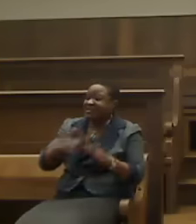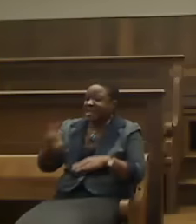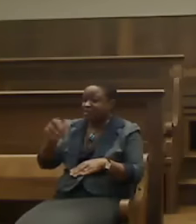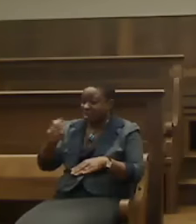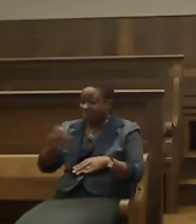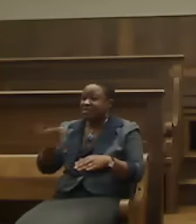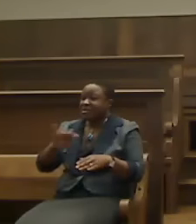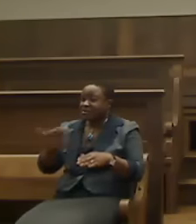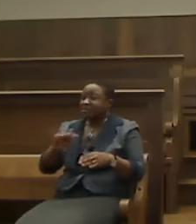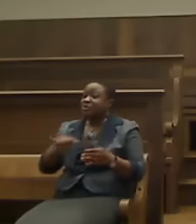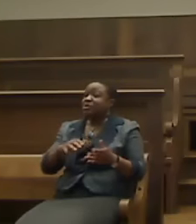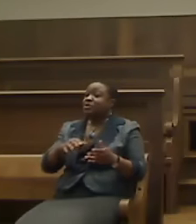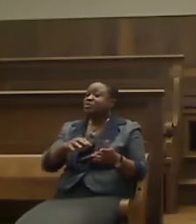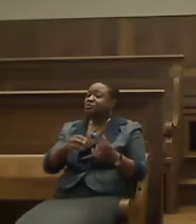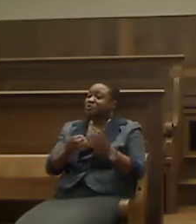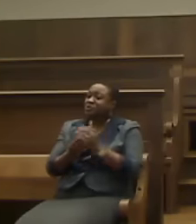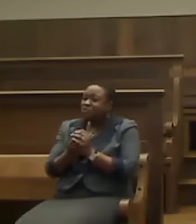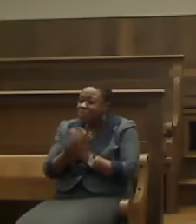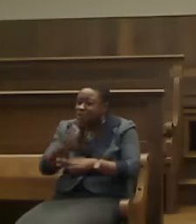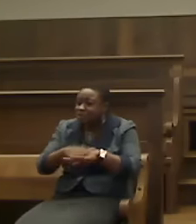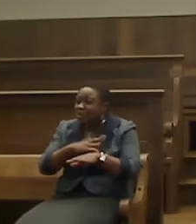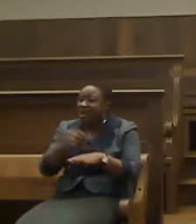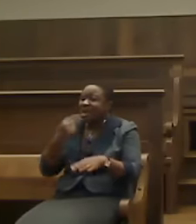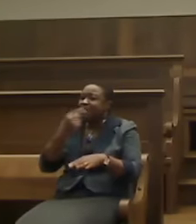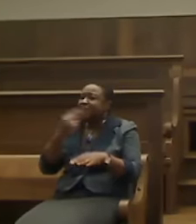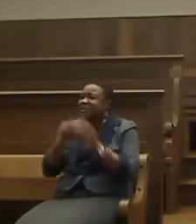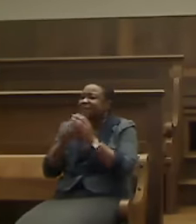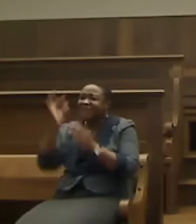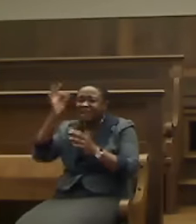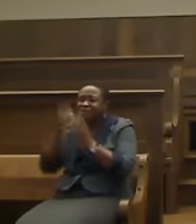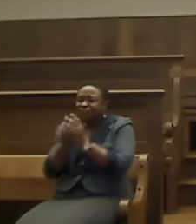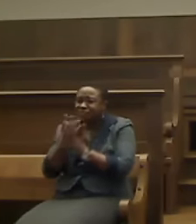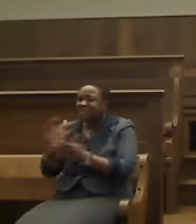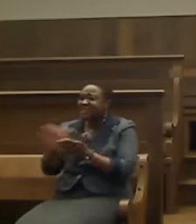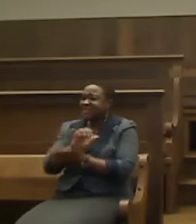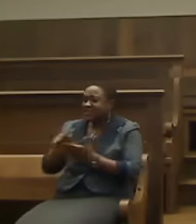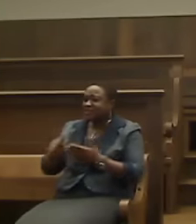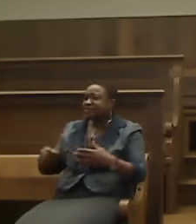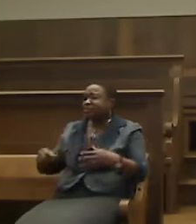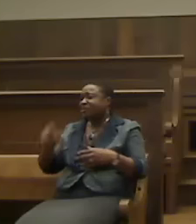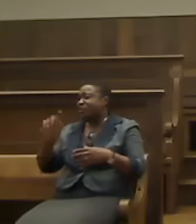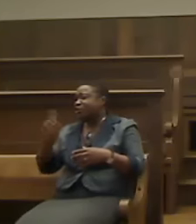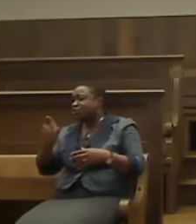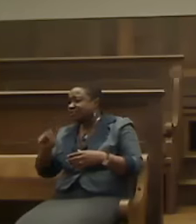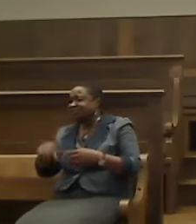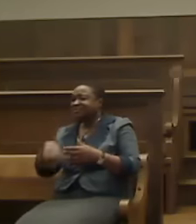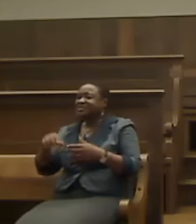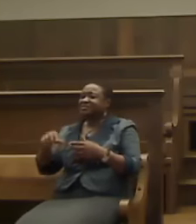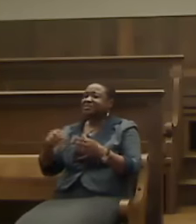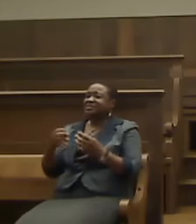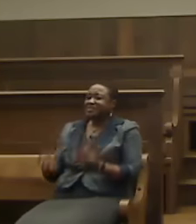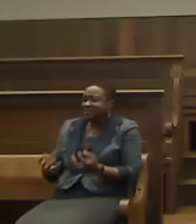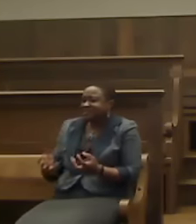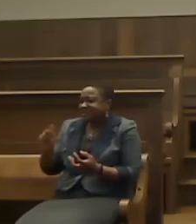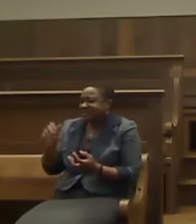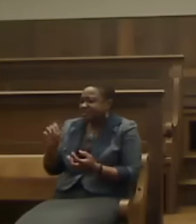hair growing in their mouths. They also showed damage to the testicles, uterus, and ovaries, and a change in the hormonal balance, and damage to the